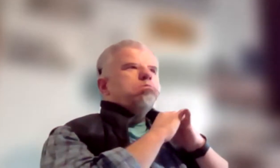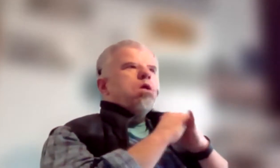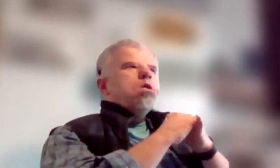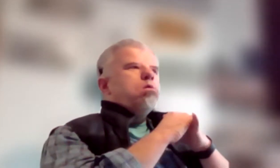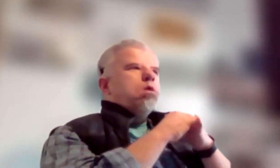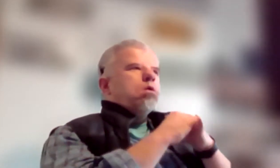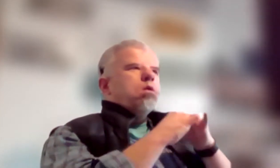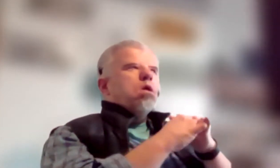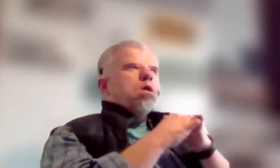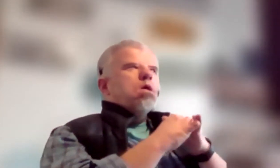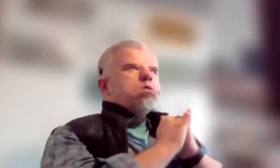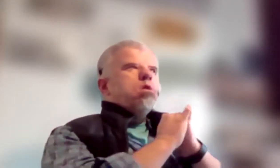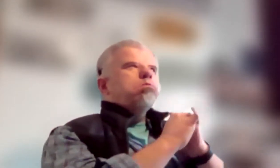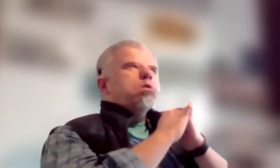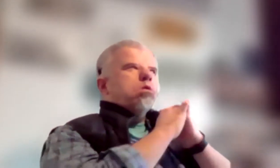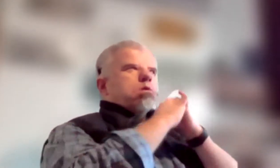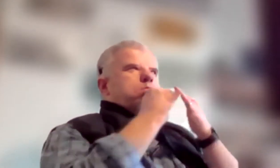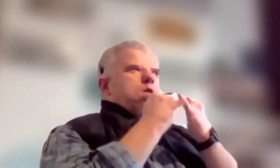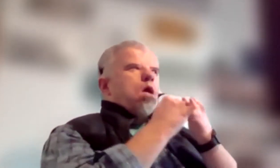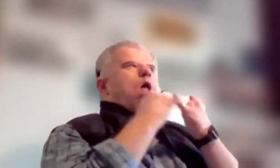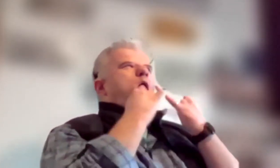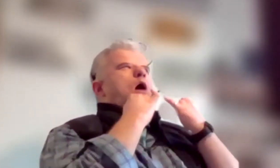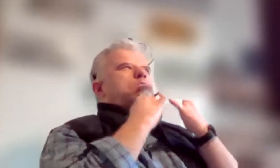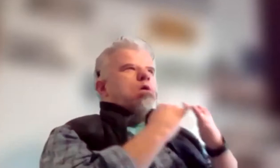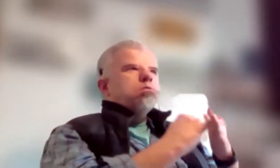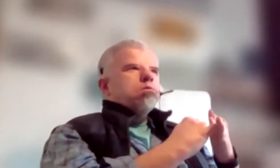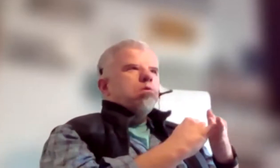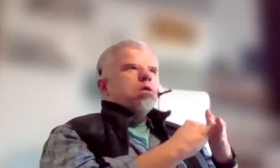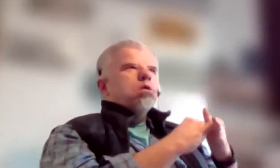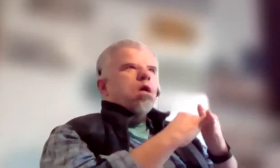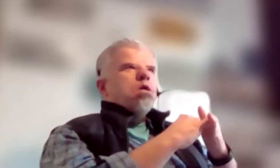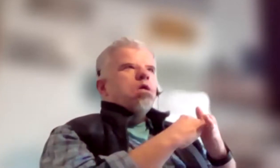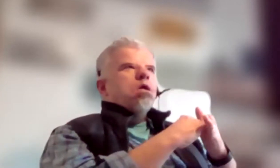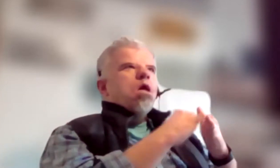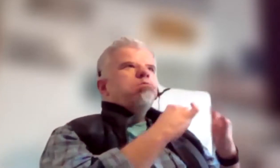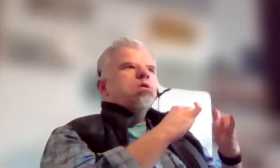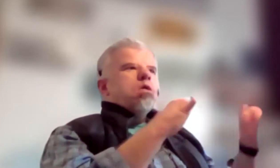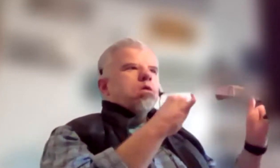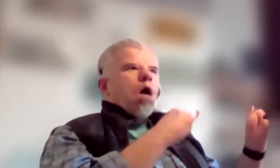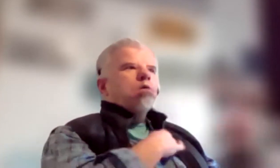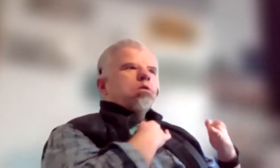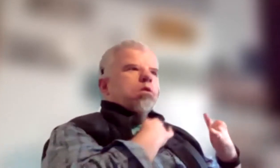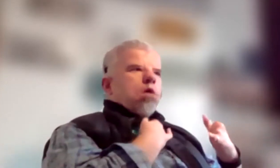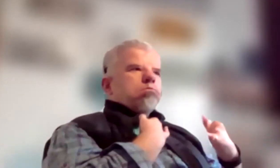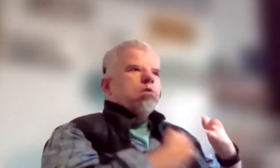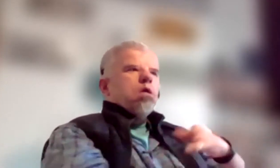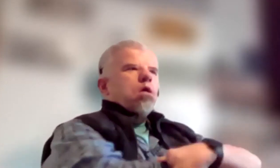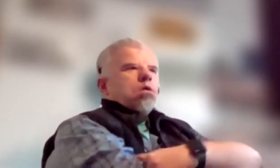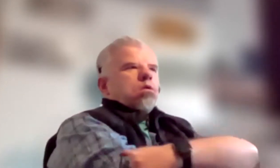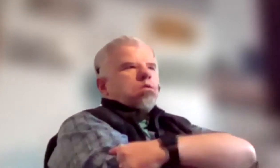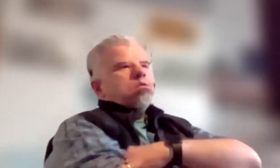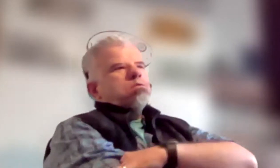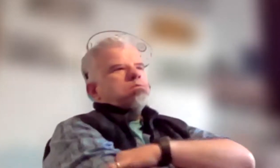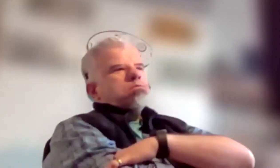bosses really want you to be approachable and say, if there's an issue, I want to know about